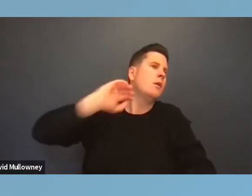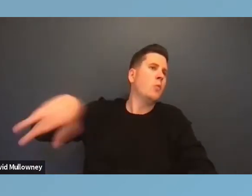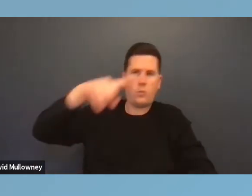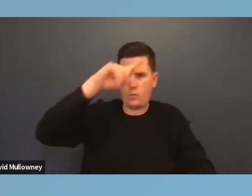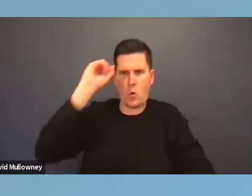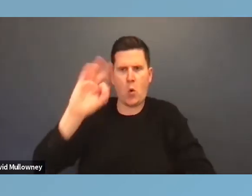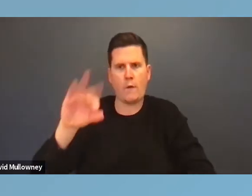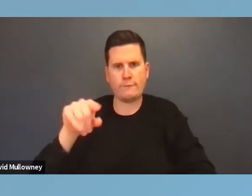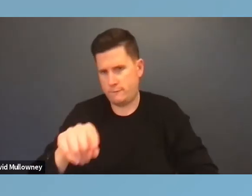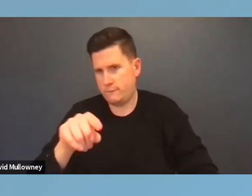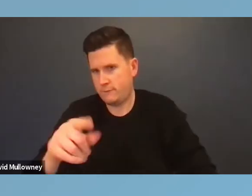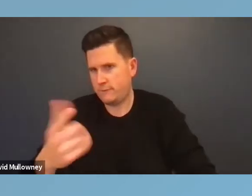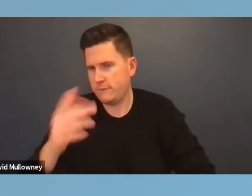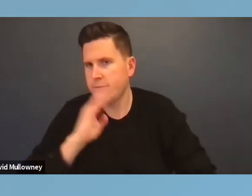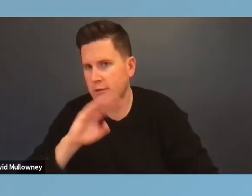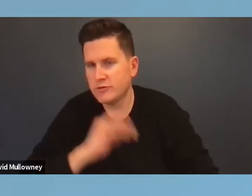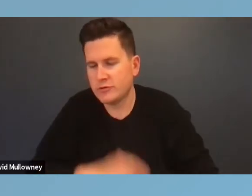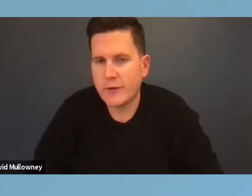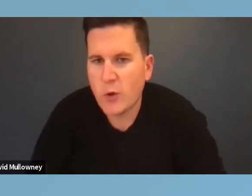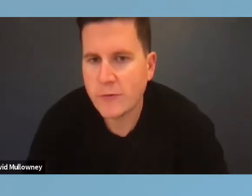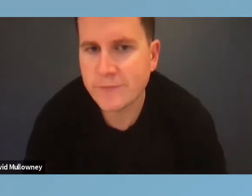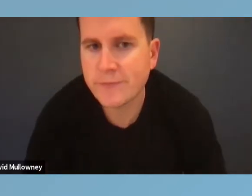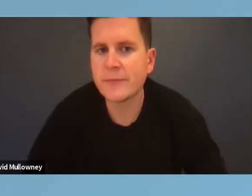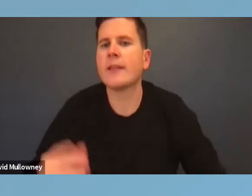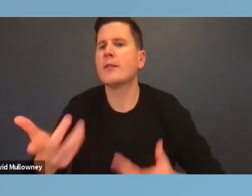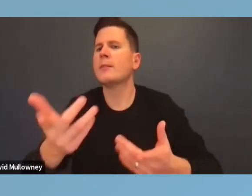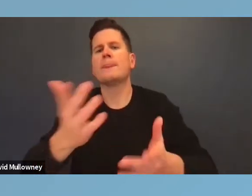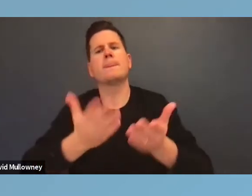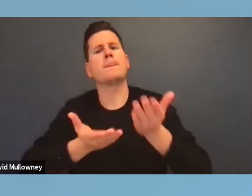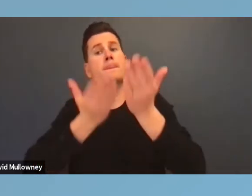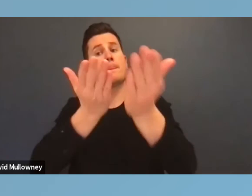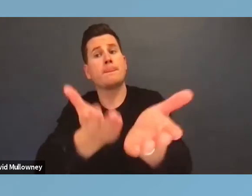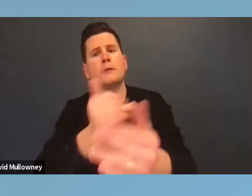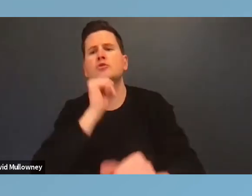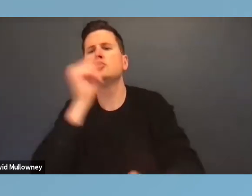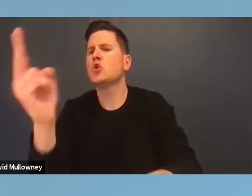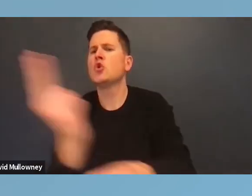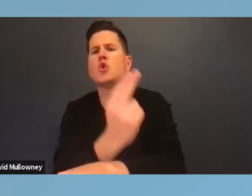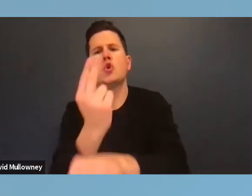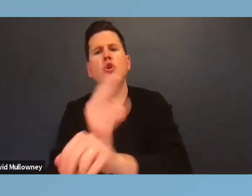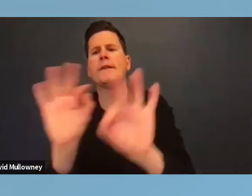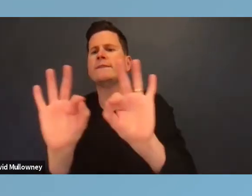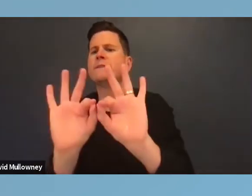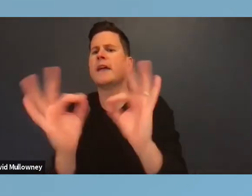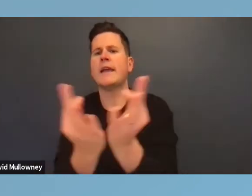forget it. I don't want to go to the doctor. I don't want to go to the dentist, just because of all that frustration.